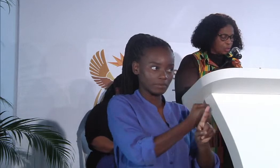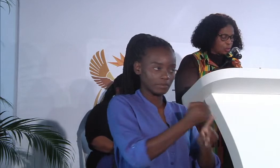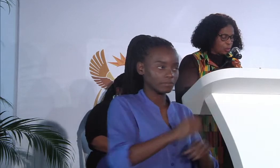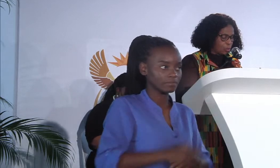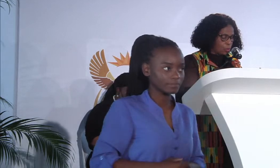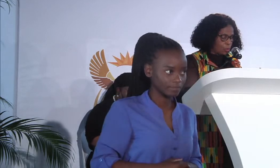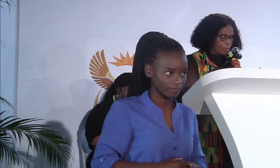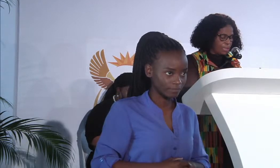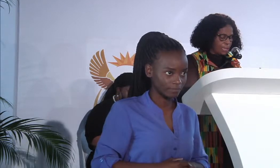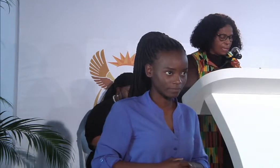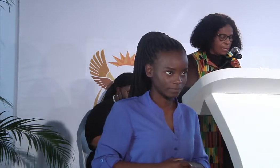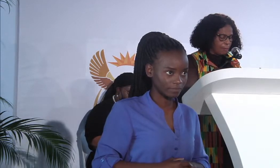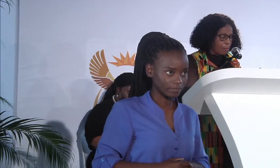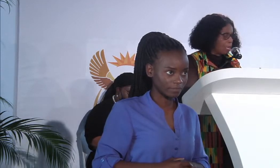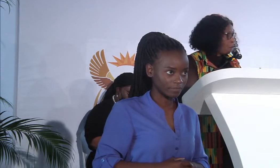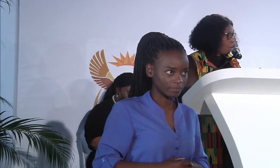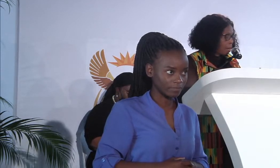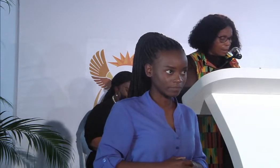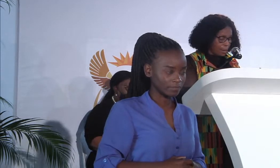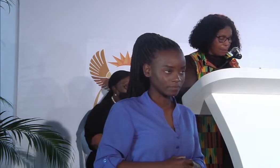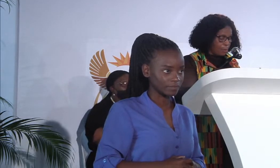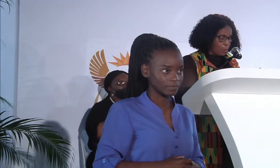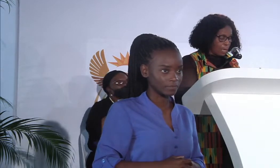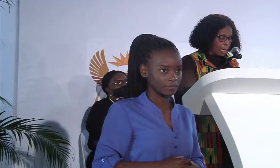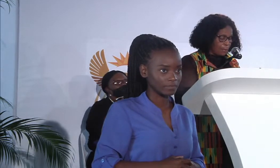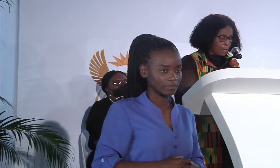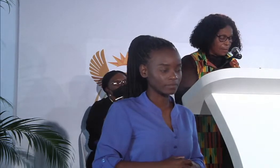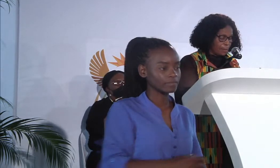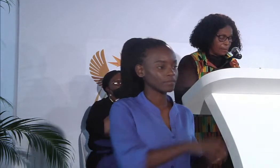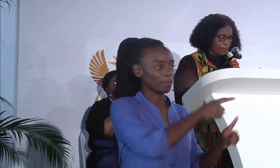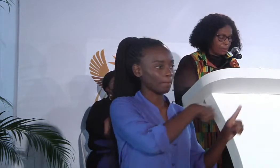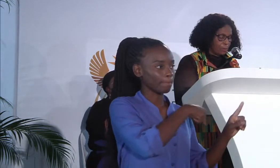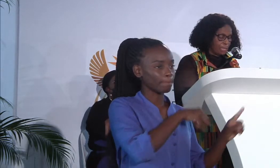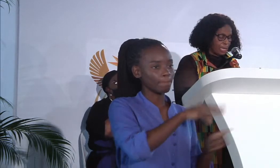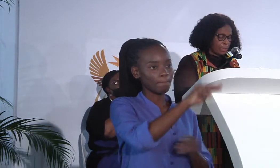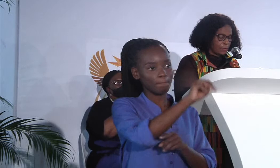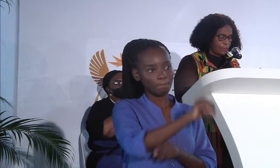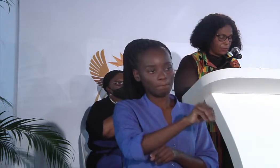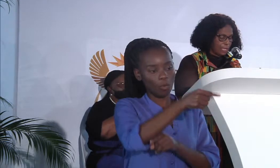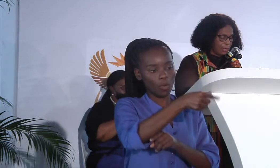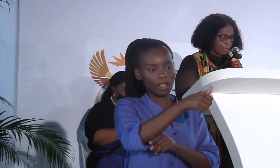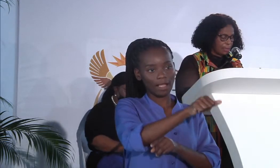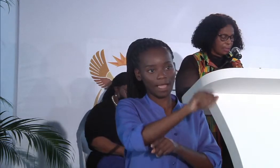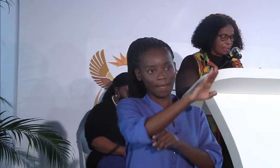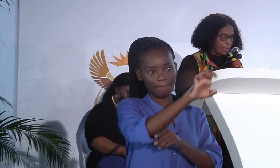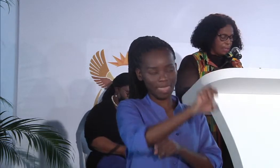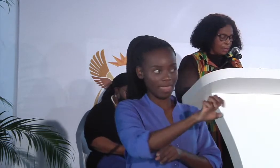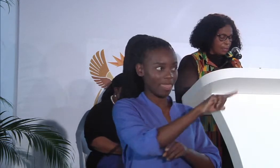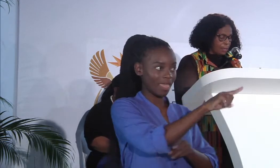Greetings to Mr. Mbulawa Mugabe, Director of UN.